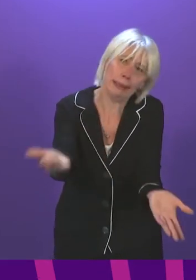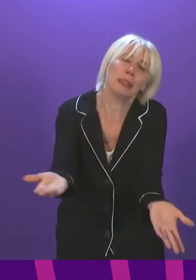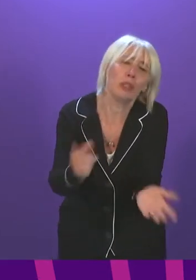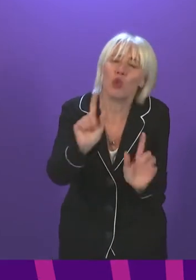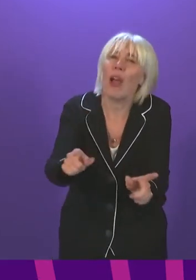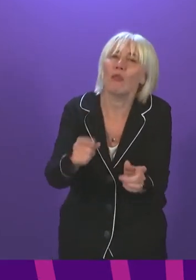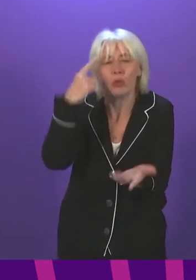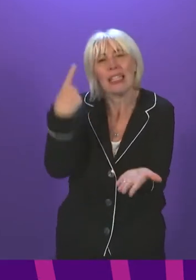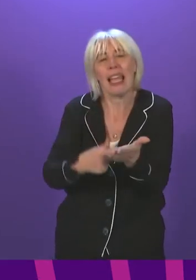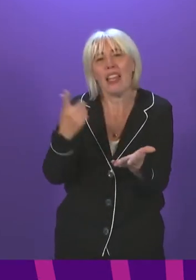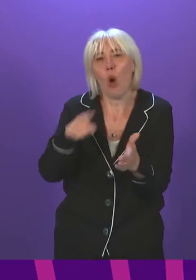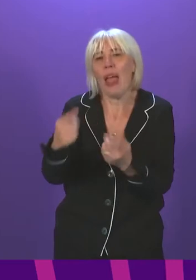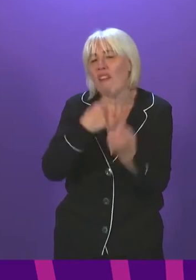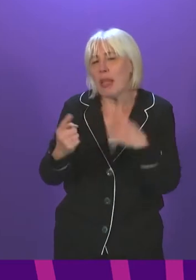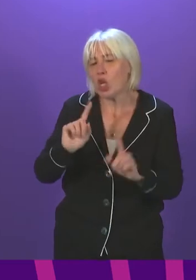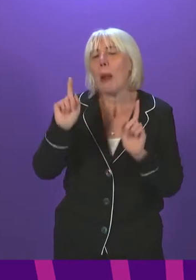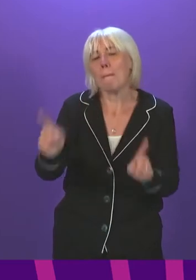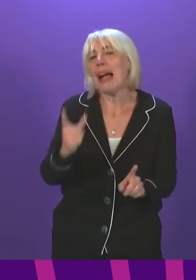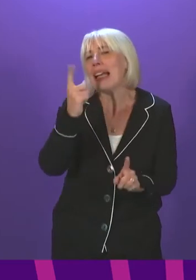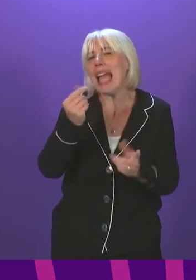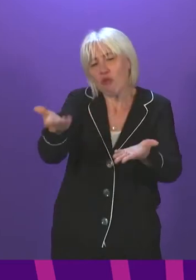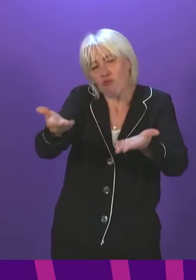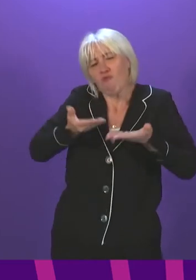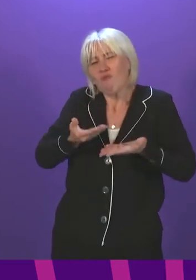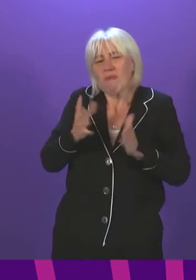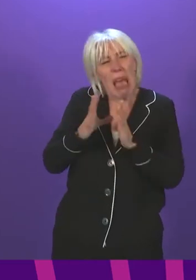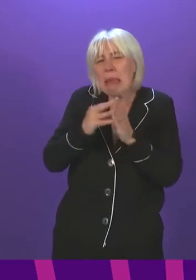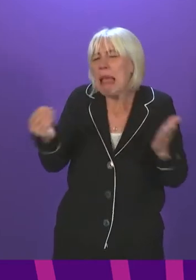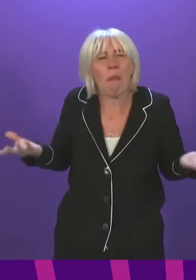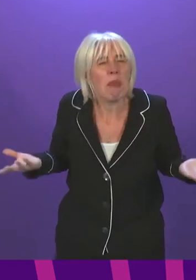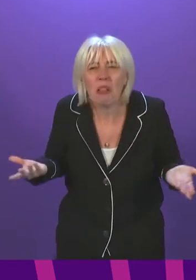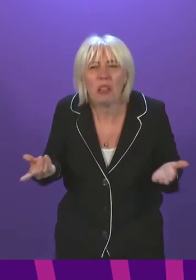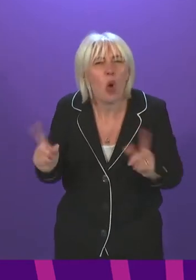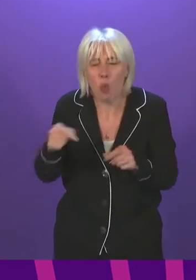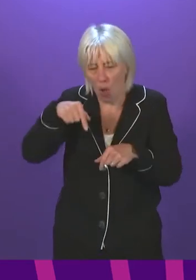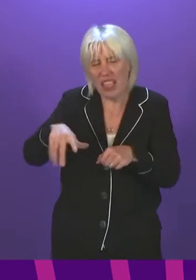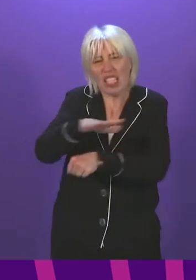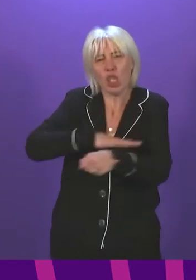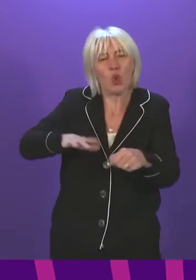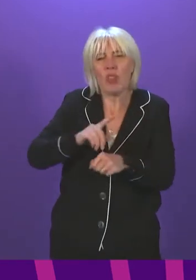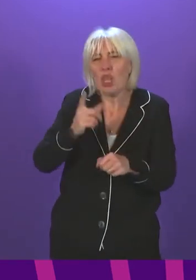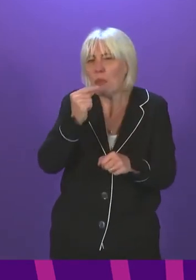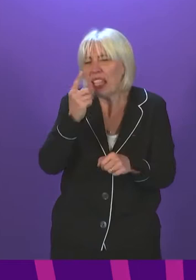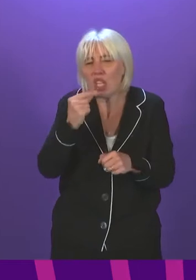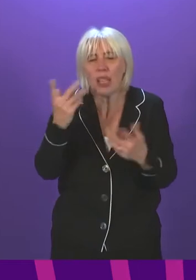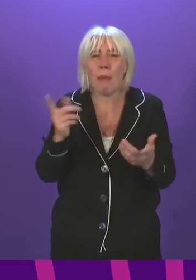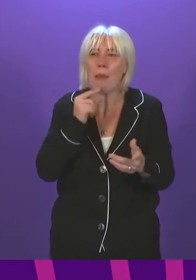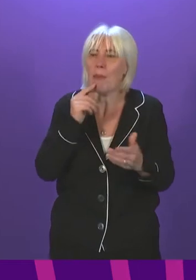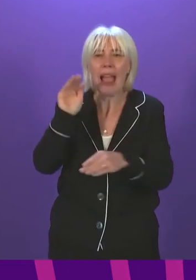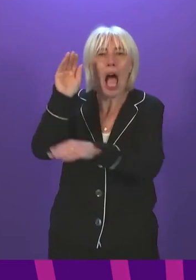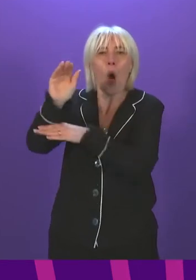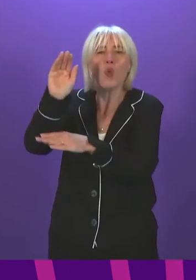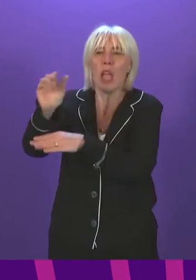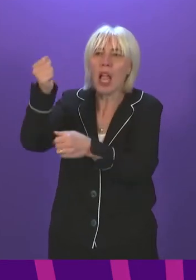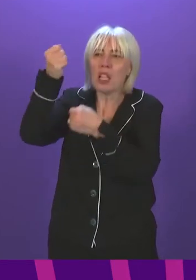decisions. But could you possibly give an example of the sort of situation where this would apply, rather than to people who want to gather outside to